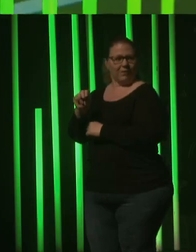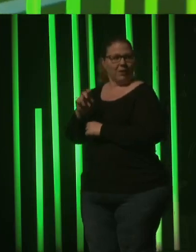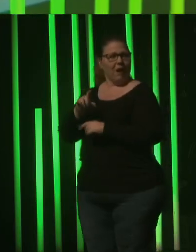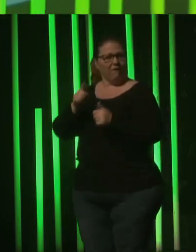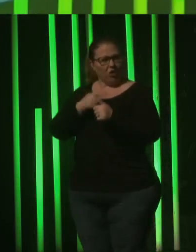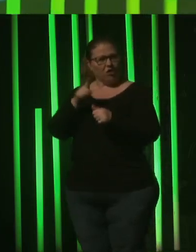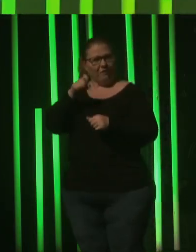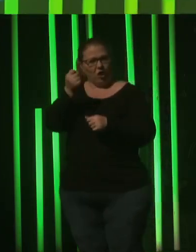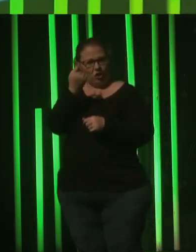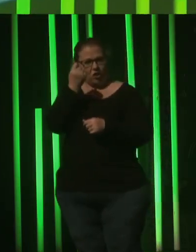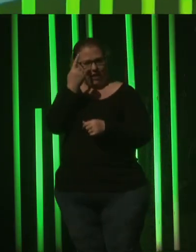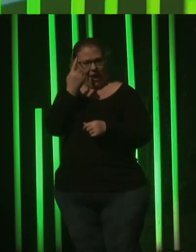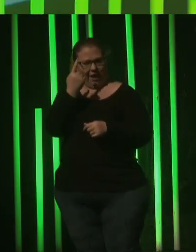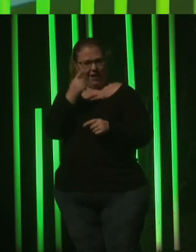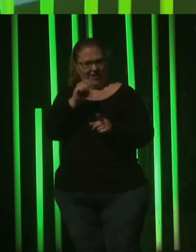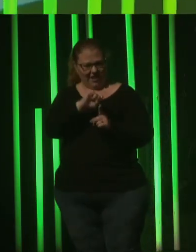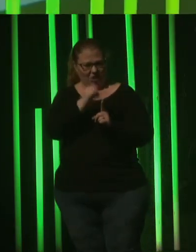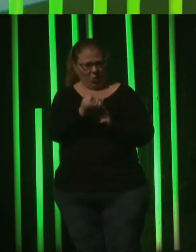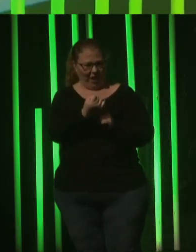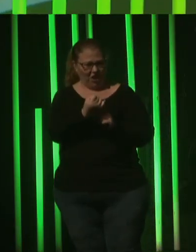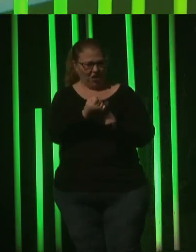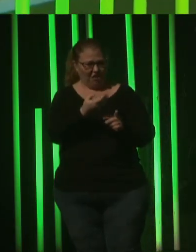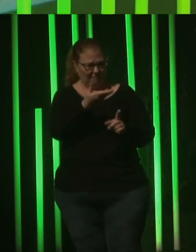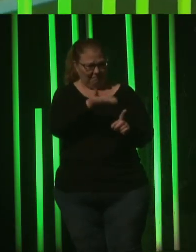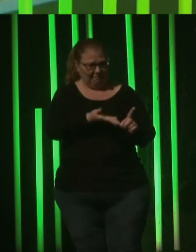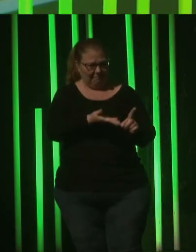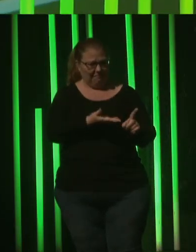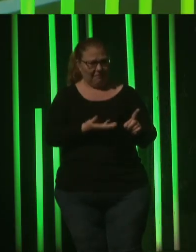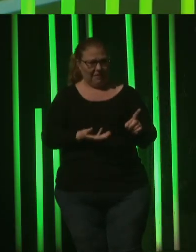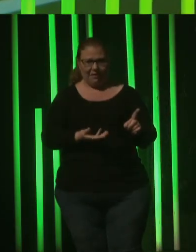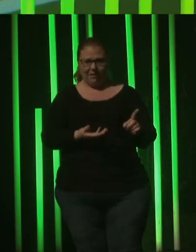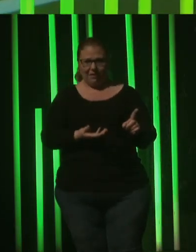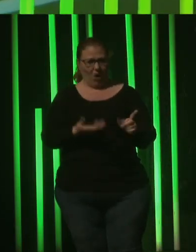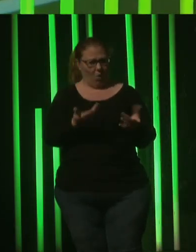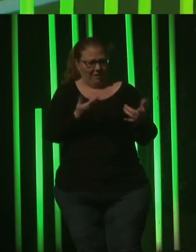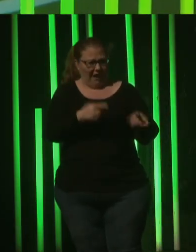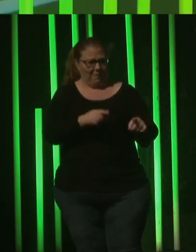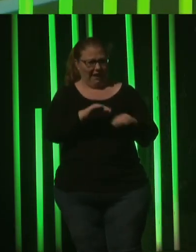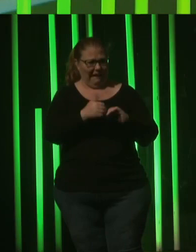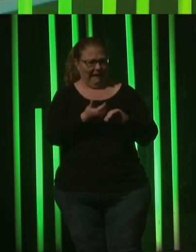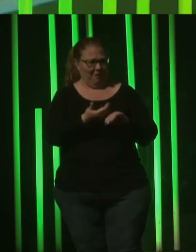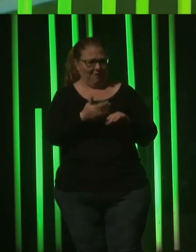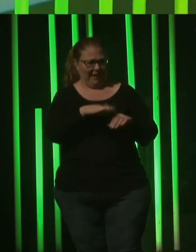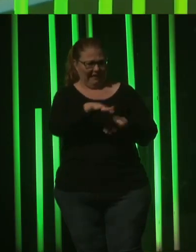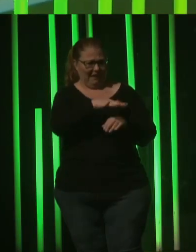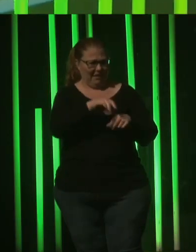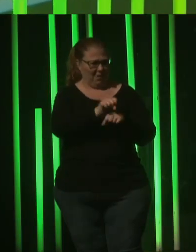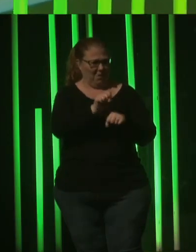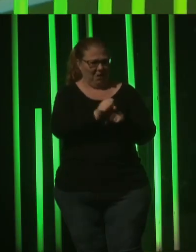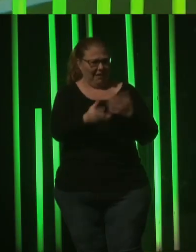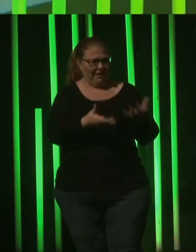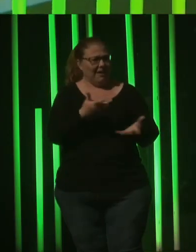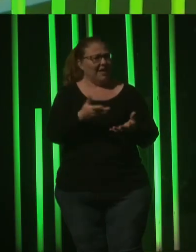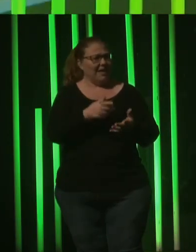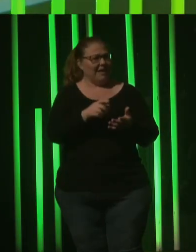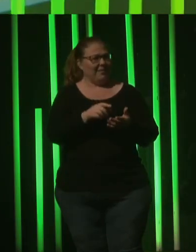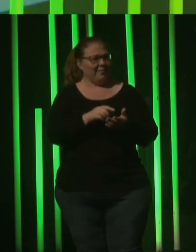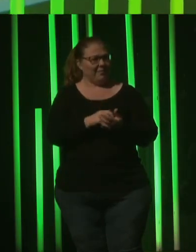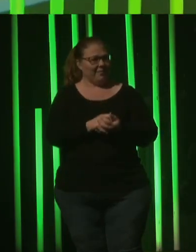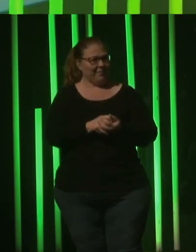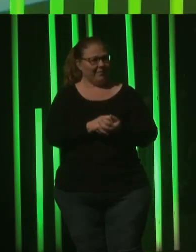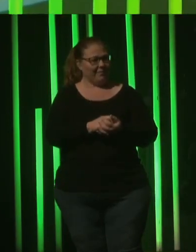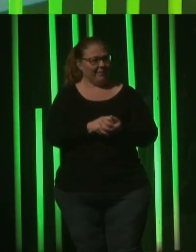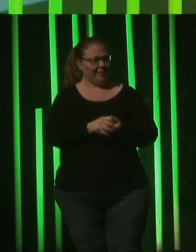condition that Gideon was working in. Listen to what the condition was. In the first seven verses, it says,